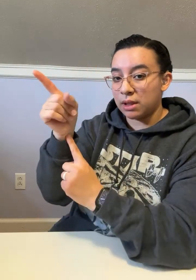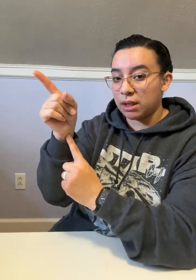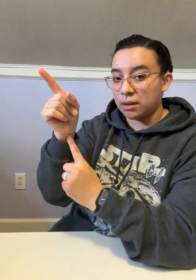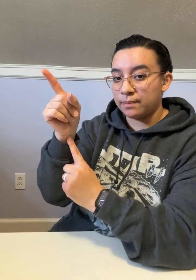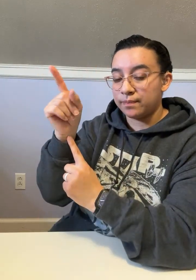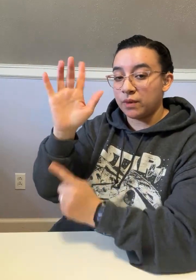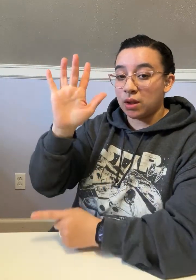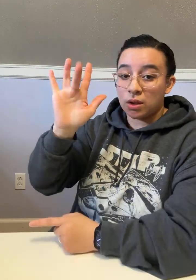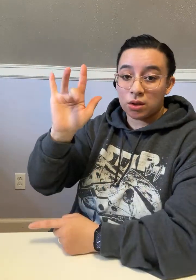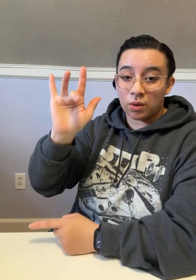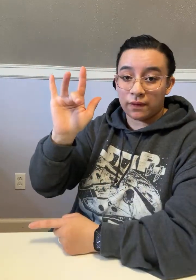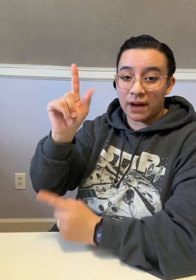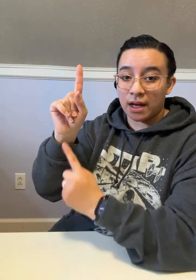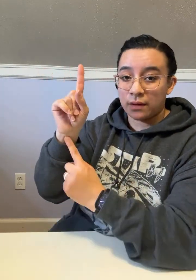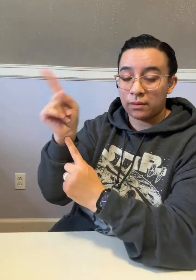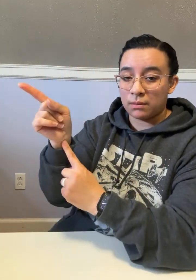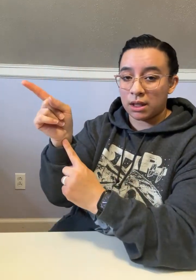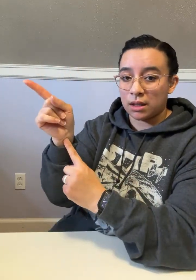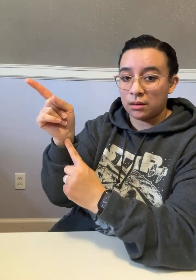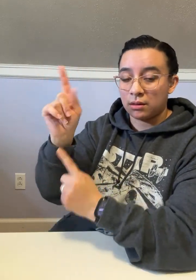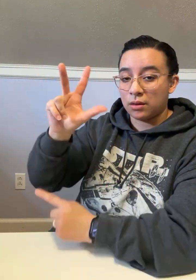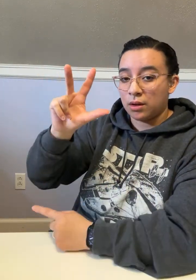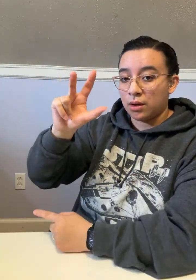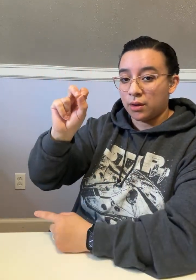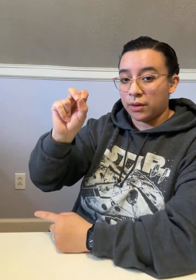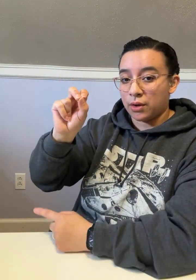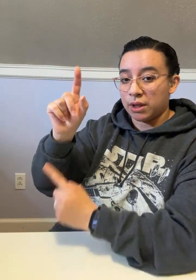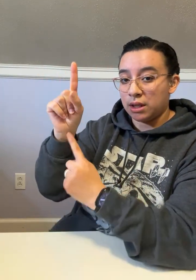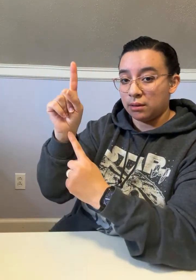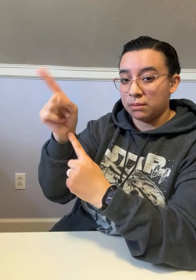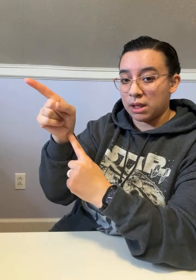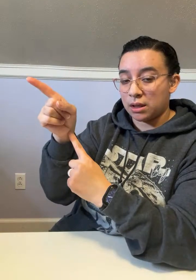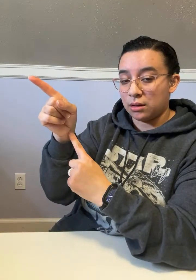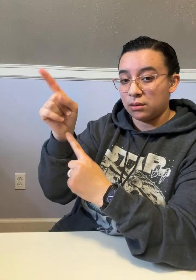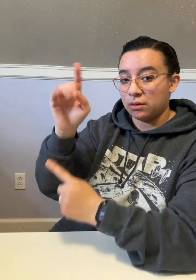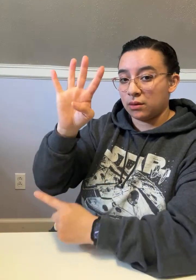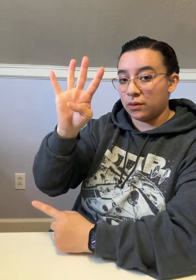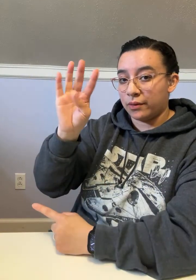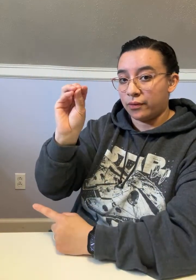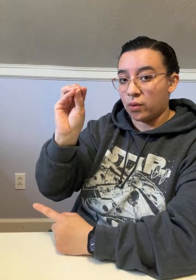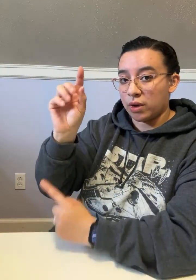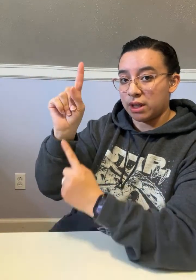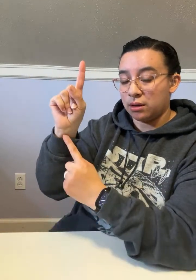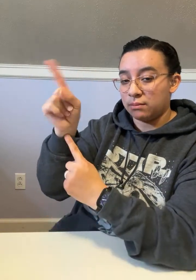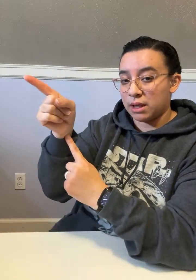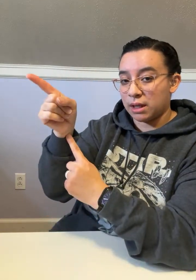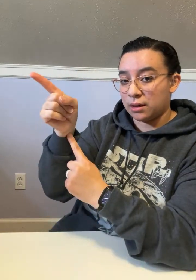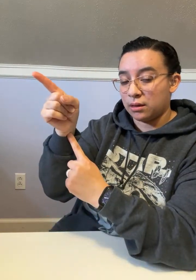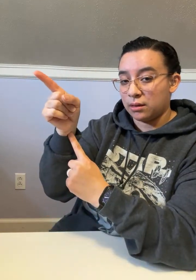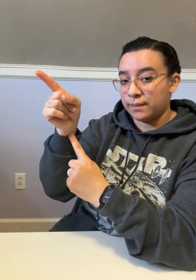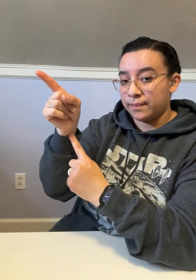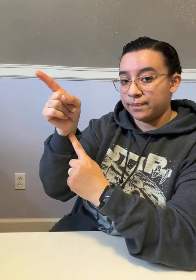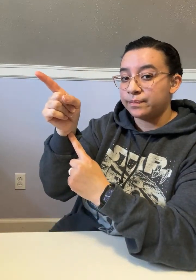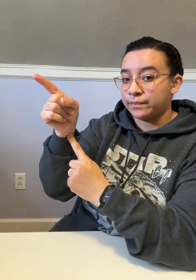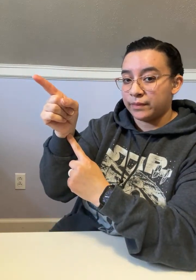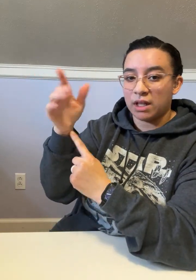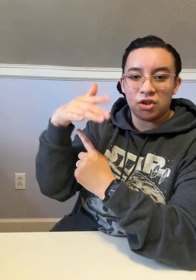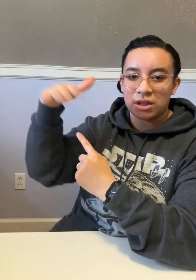minute, 25 minute, 30 minute, 40 minute, and you just keep